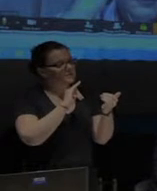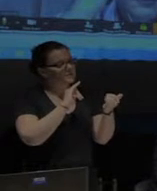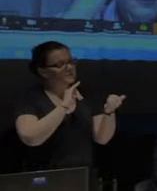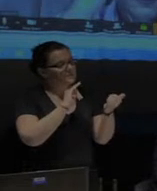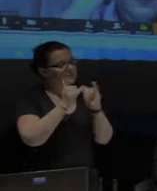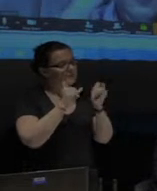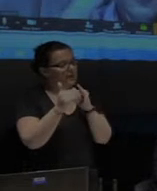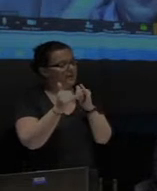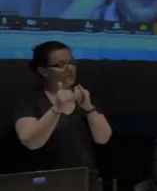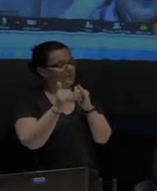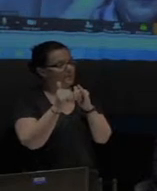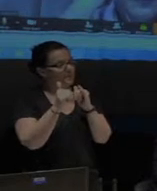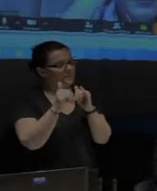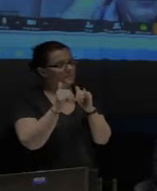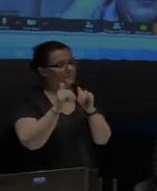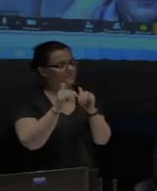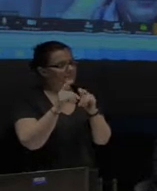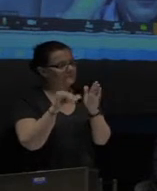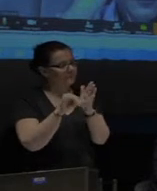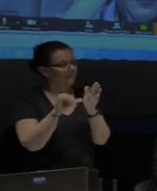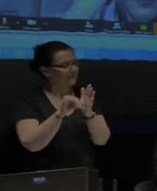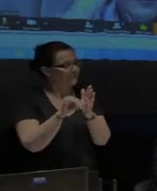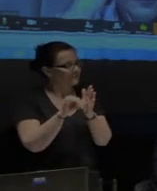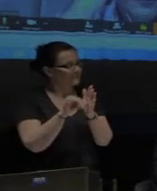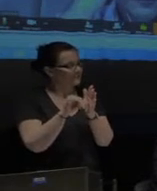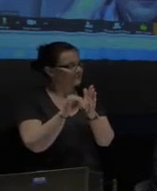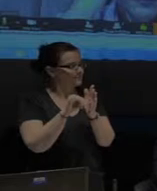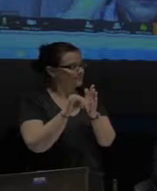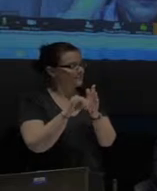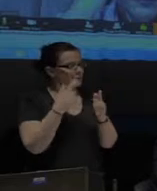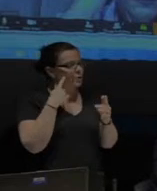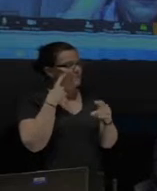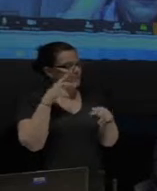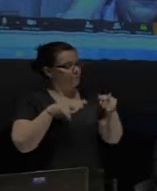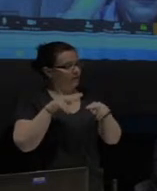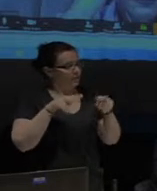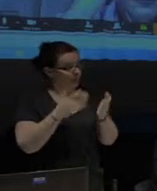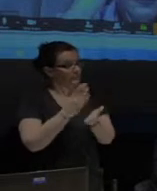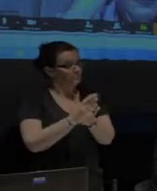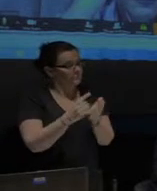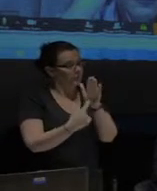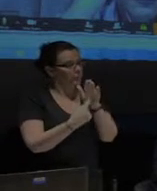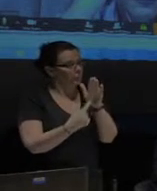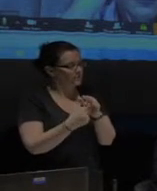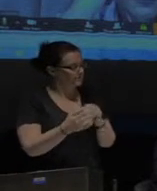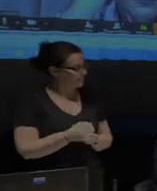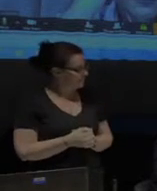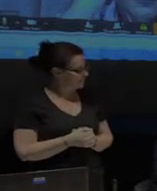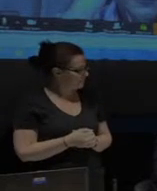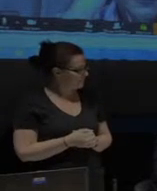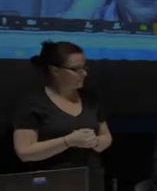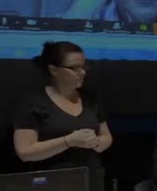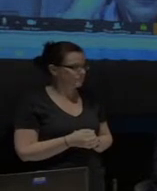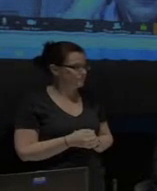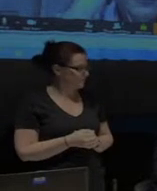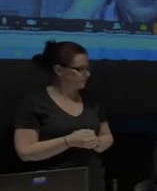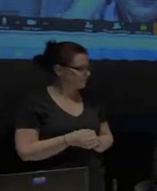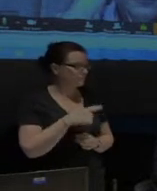regressive force as well. But yes, so I think the monitoring is really important. I think taking the point